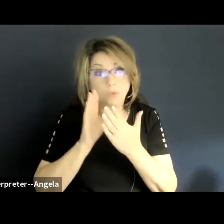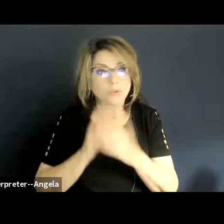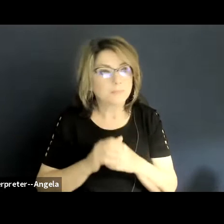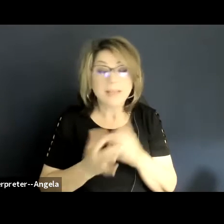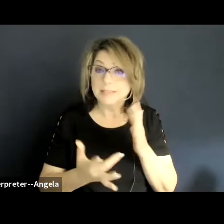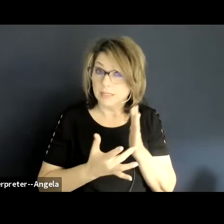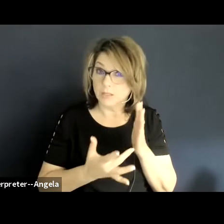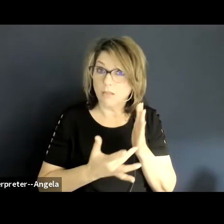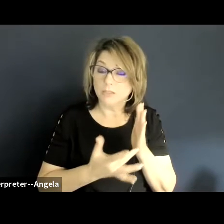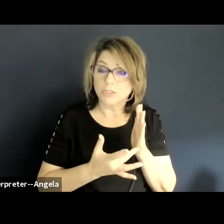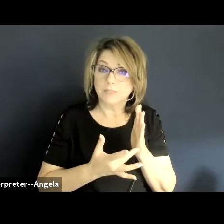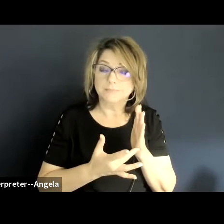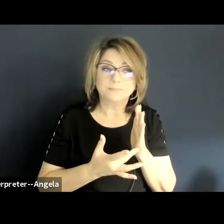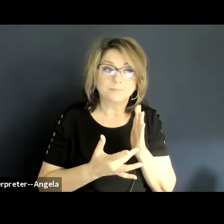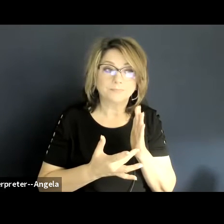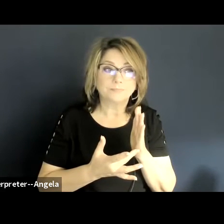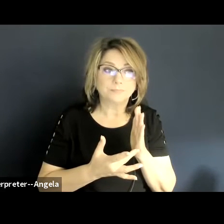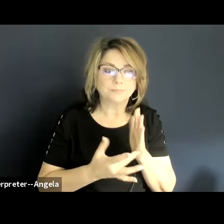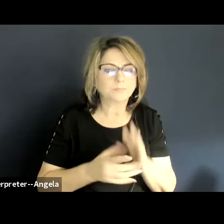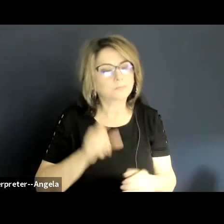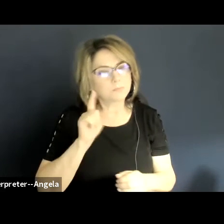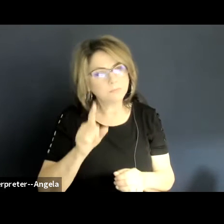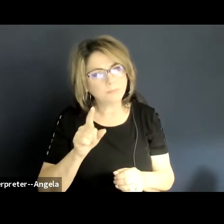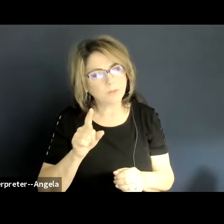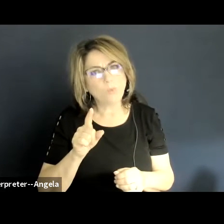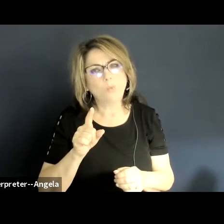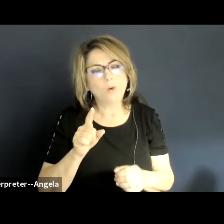Technology. One of the debates that